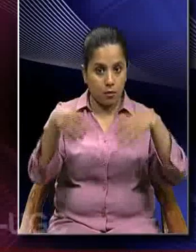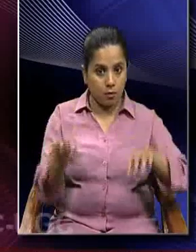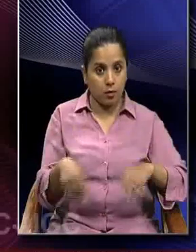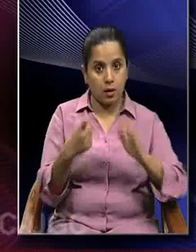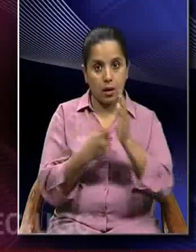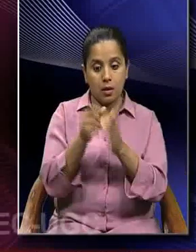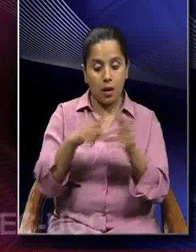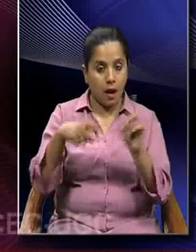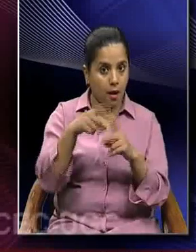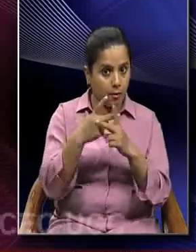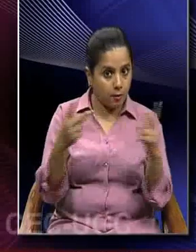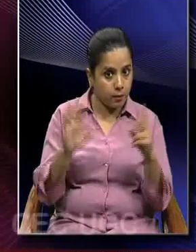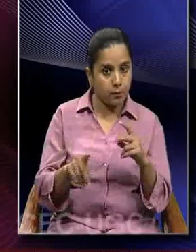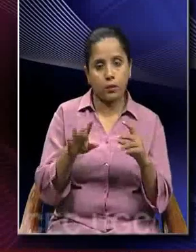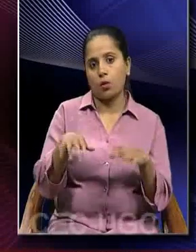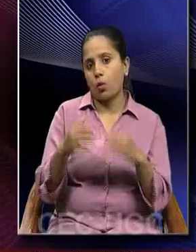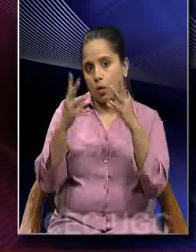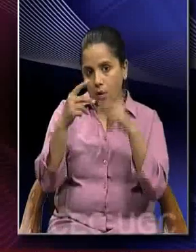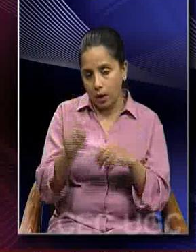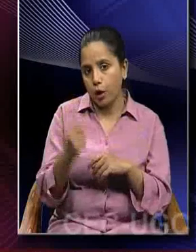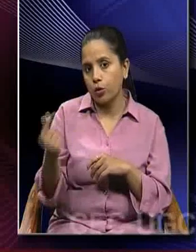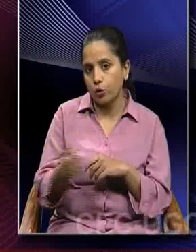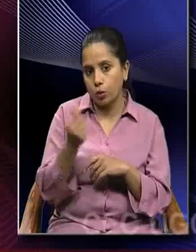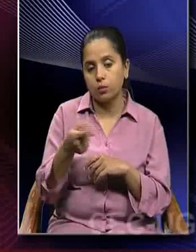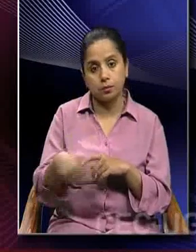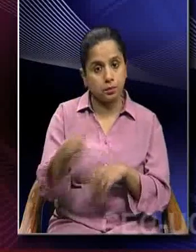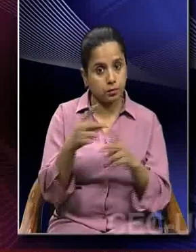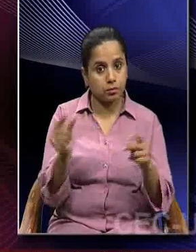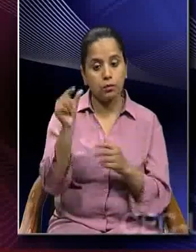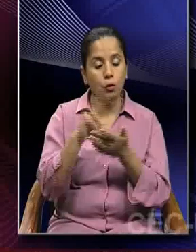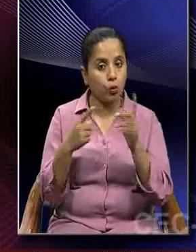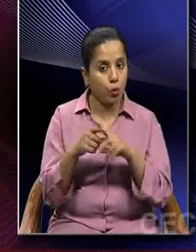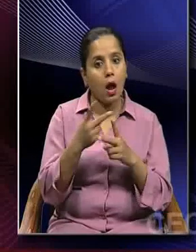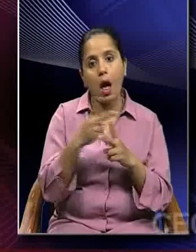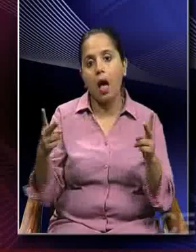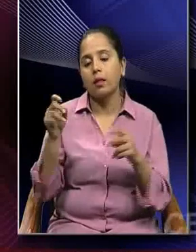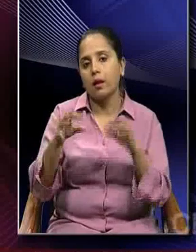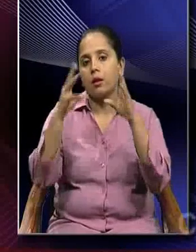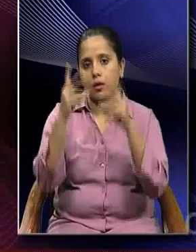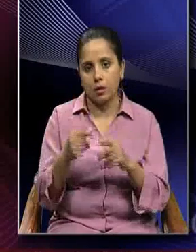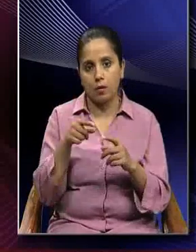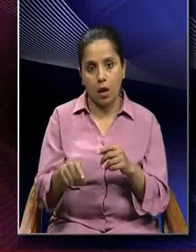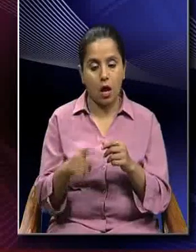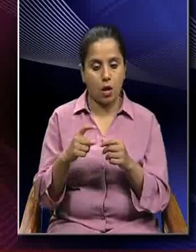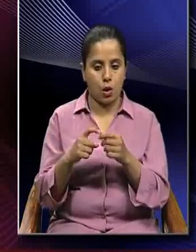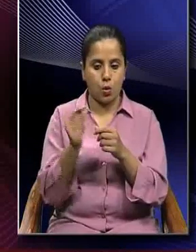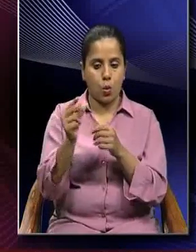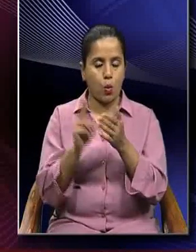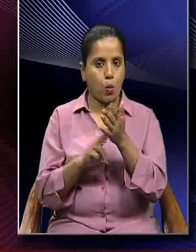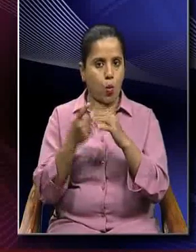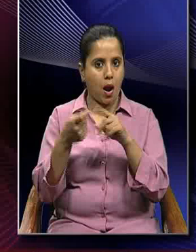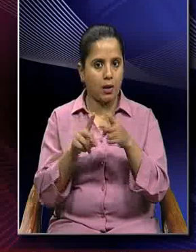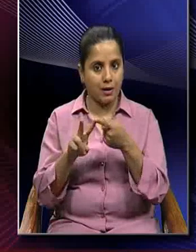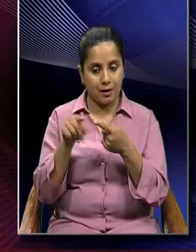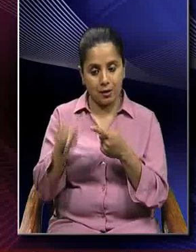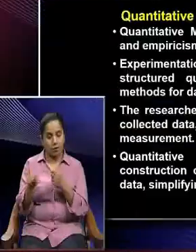the collected data or even measure it using other units of measurement. Quantitative research facilitates